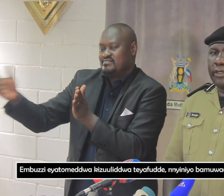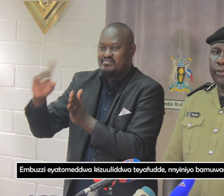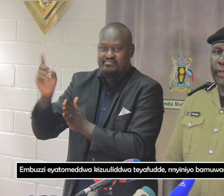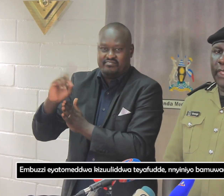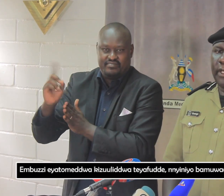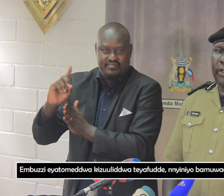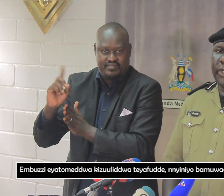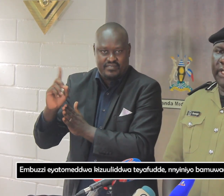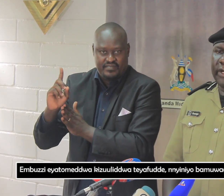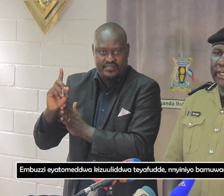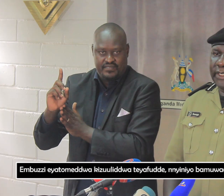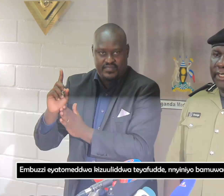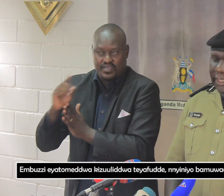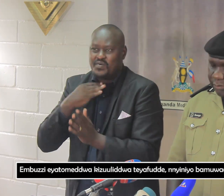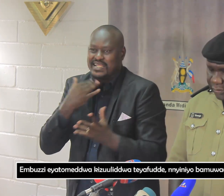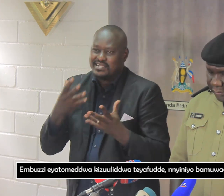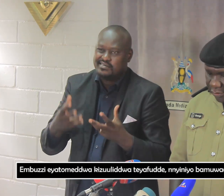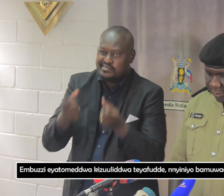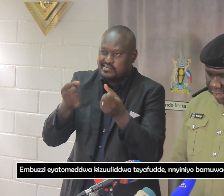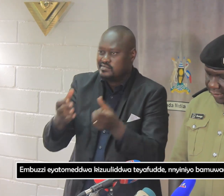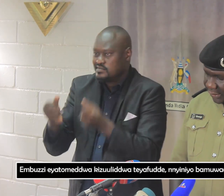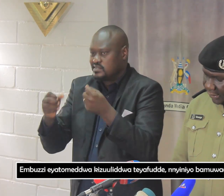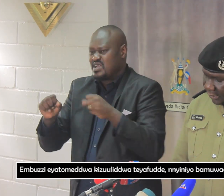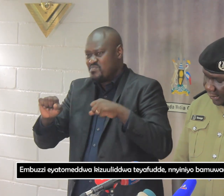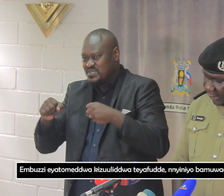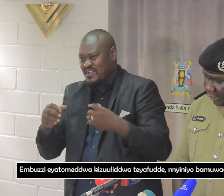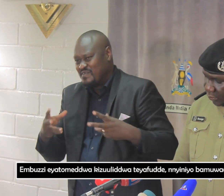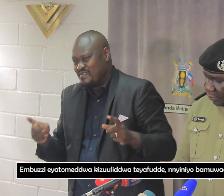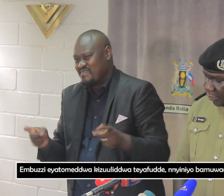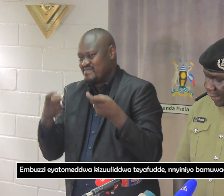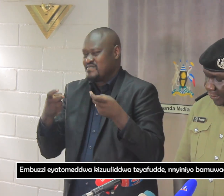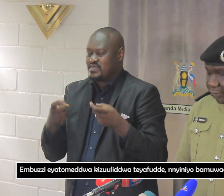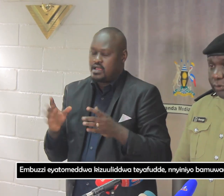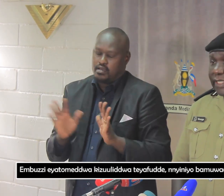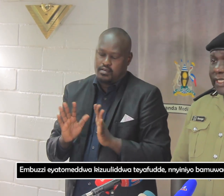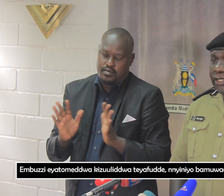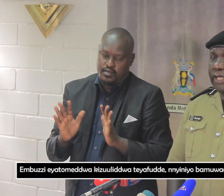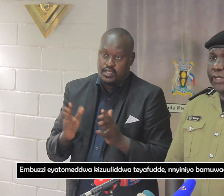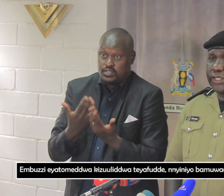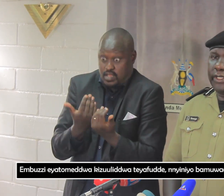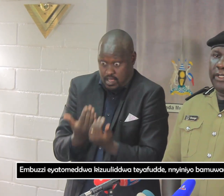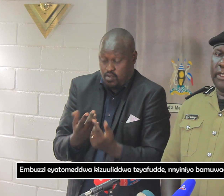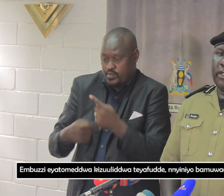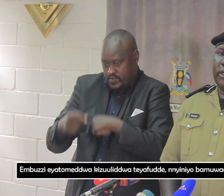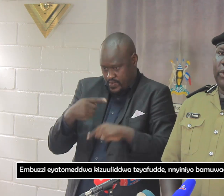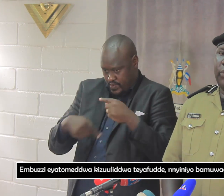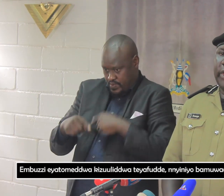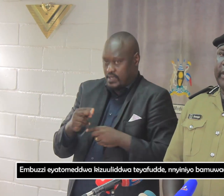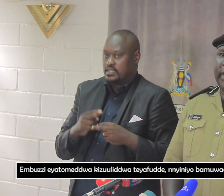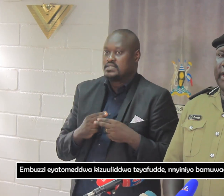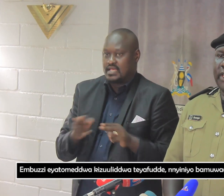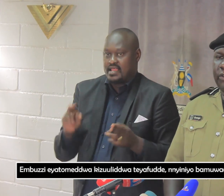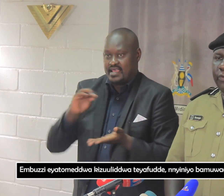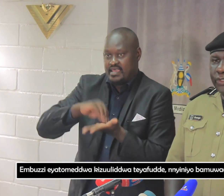again being arrested and the motorcycle impounded in one way or another. So we are starting afresh